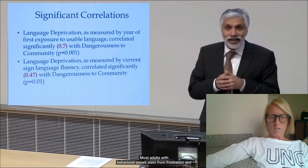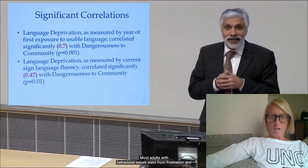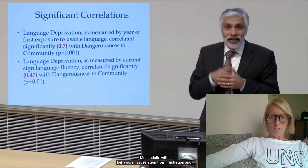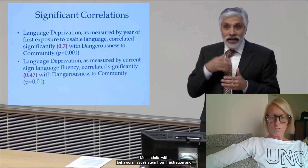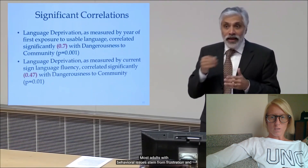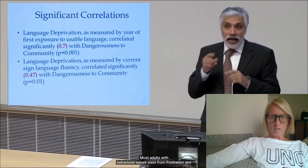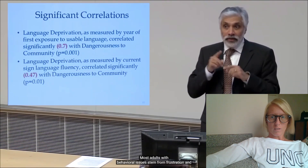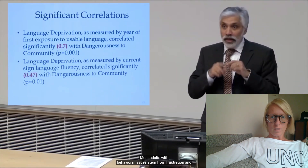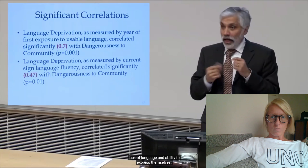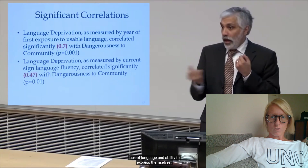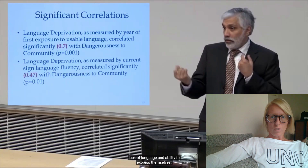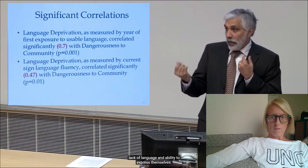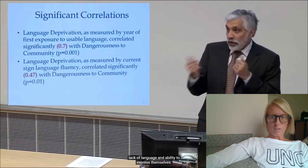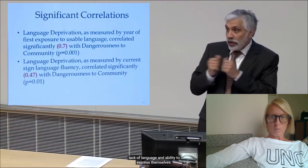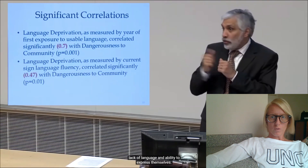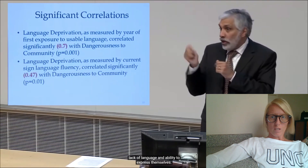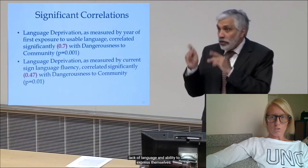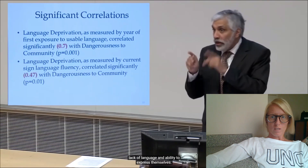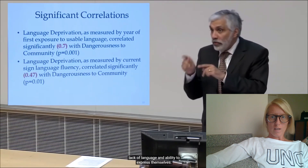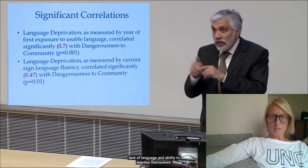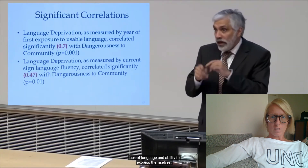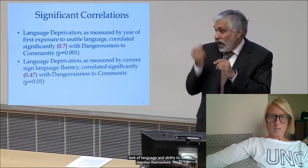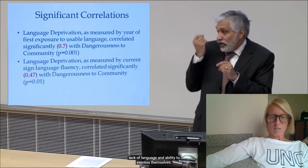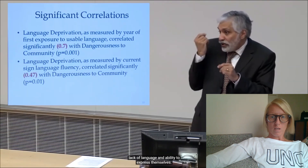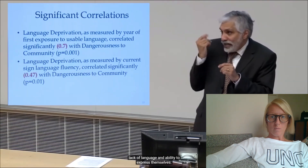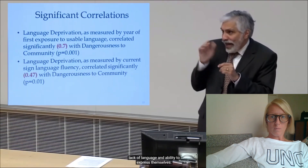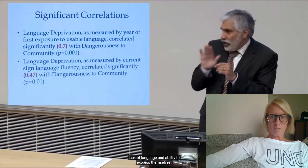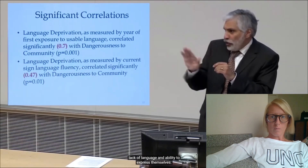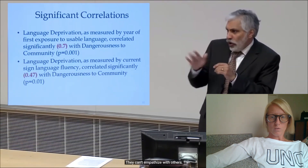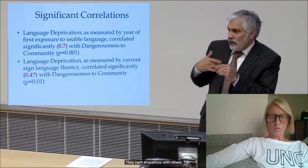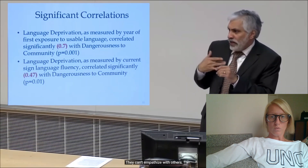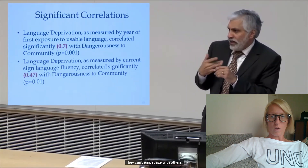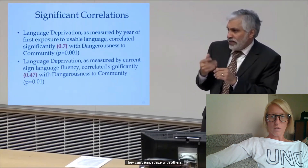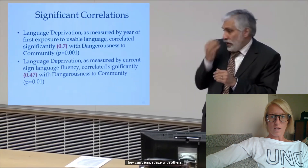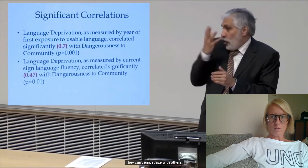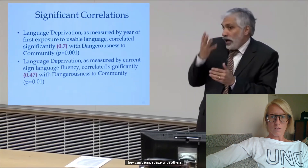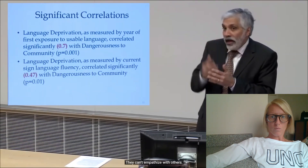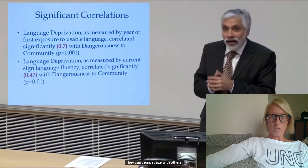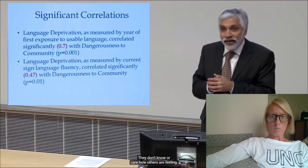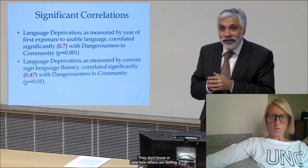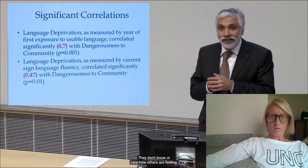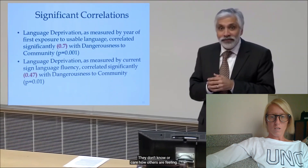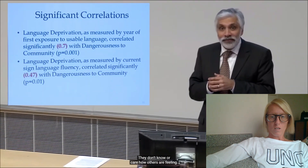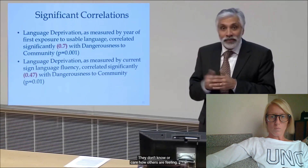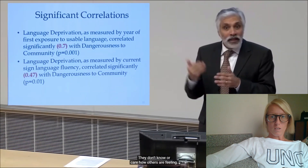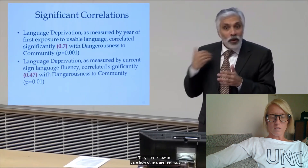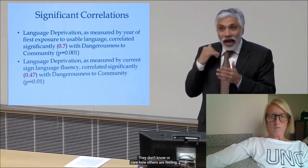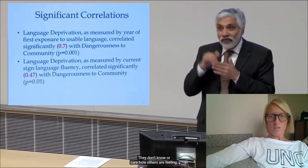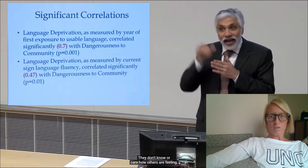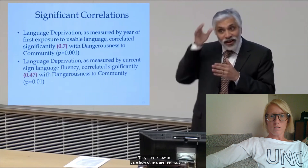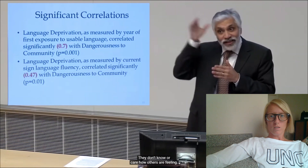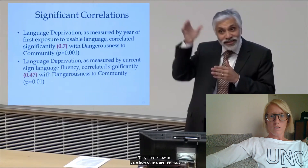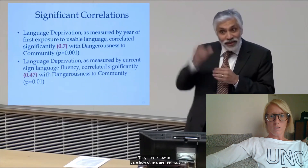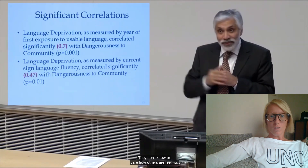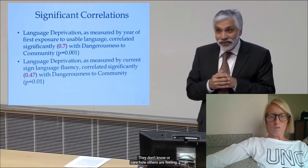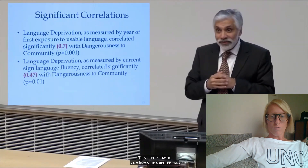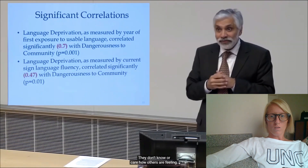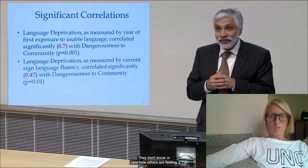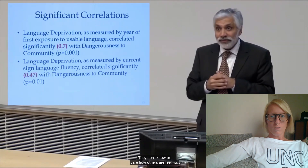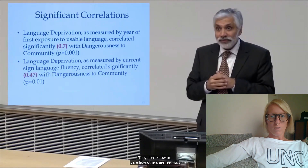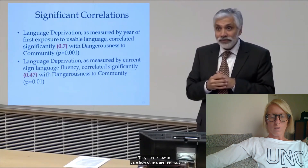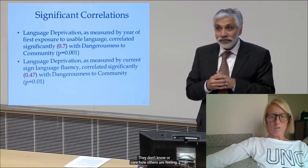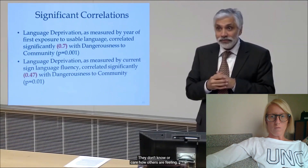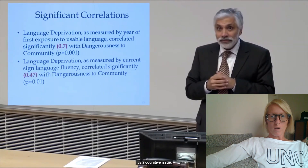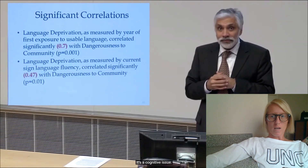not frustration understanding and language lack or of having language and ability to communication express access and not themselves. being They able can't to empathize with with others. They people don't know or because care of how others their are feeling.